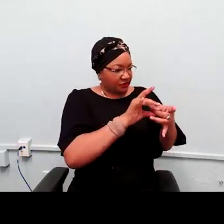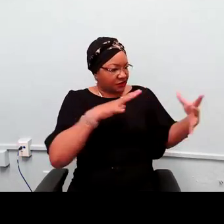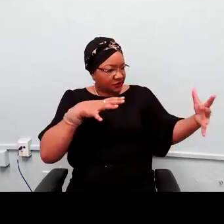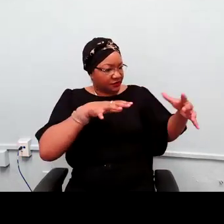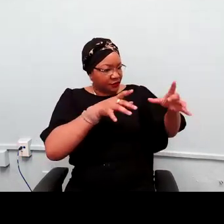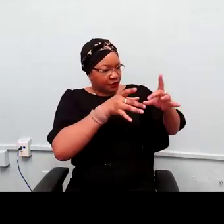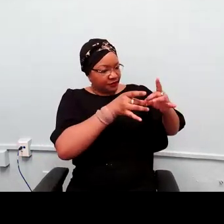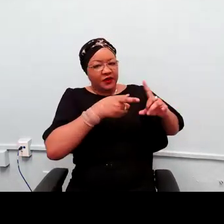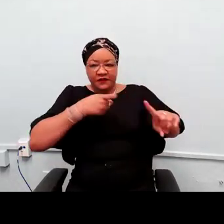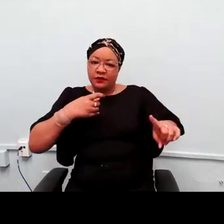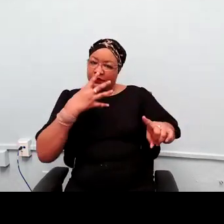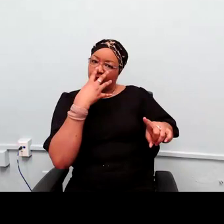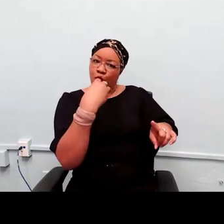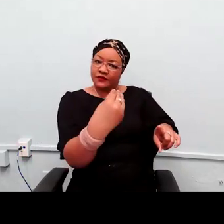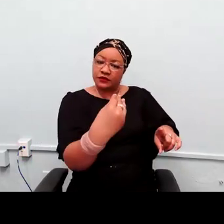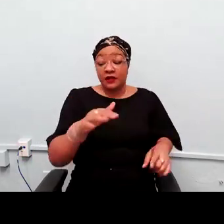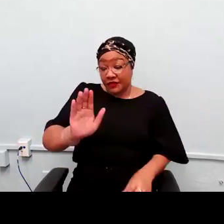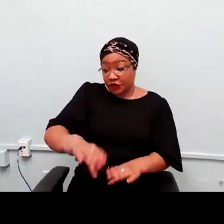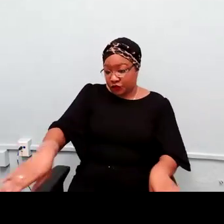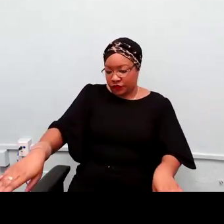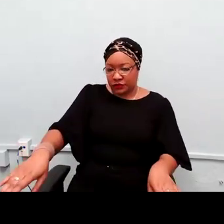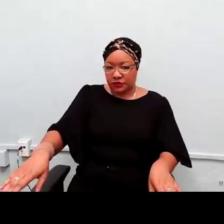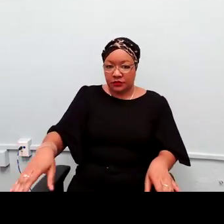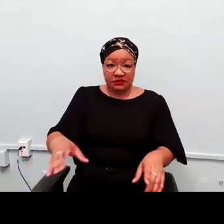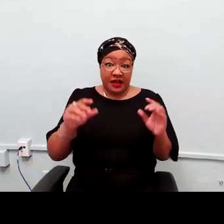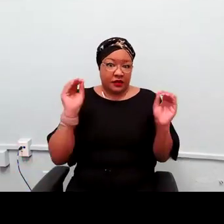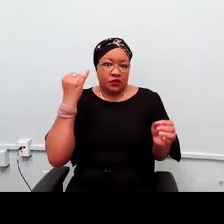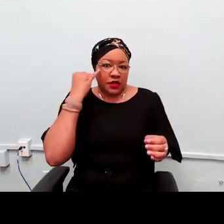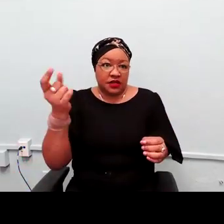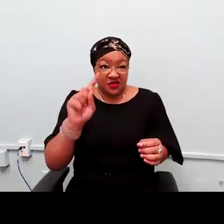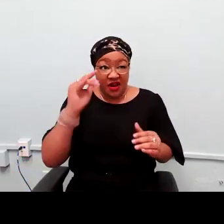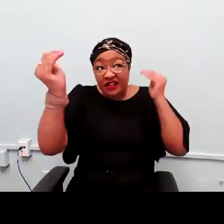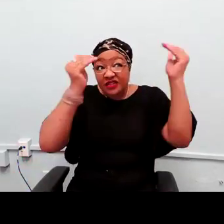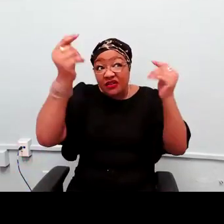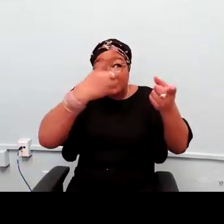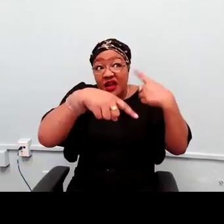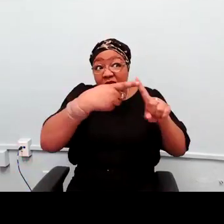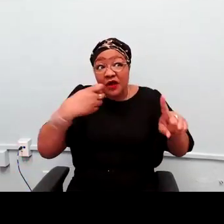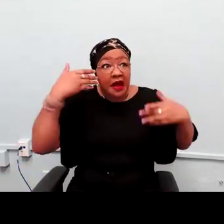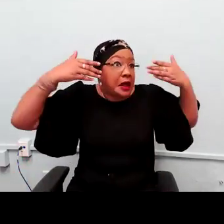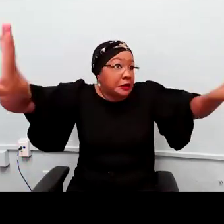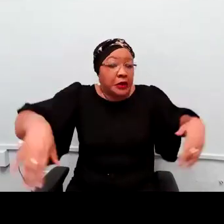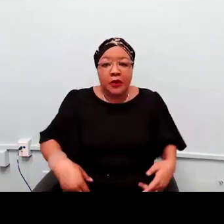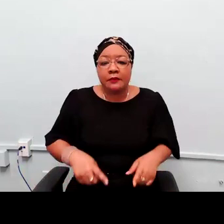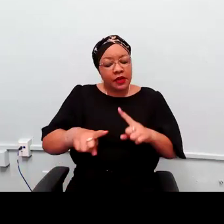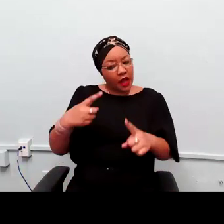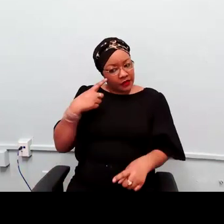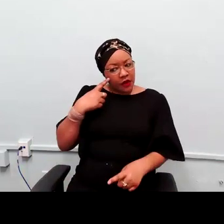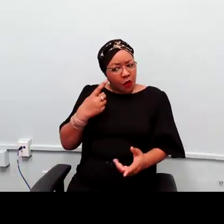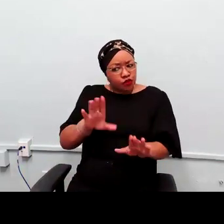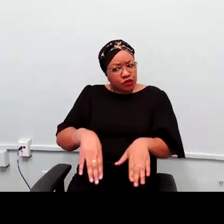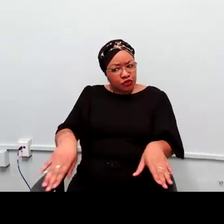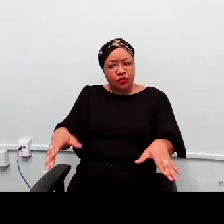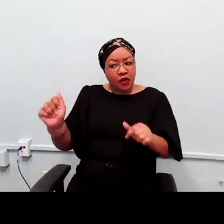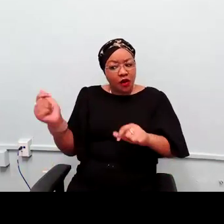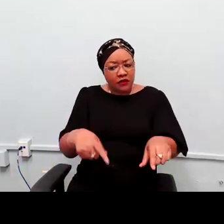mass. The children, that is. I had no idea where adults came from, but I thought that children were all adopted, picked